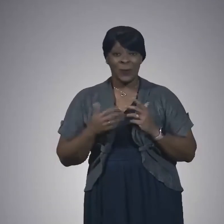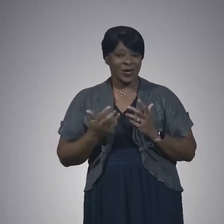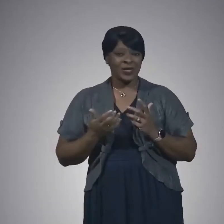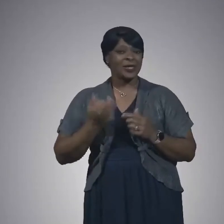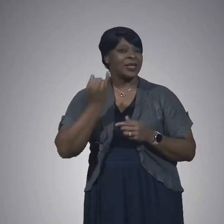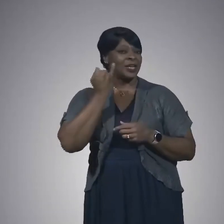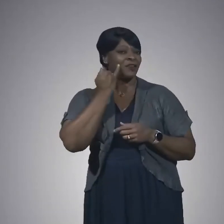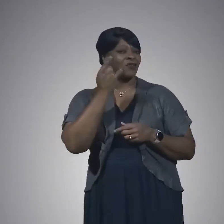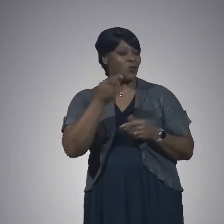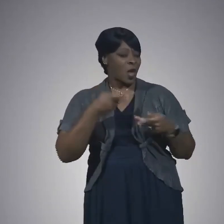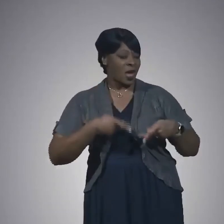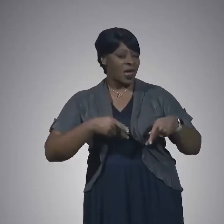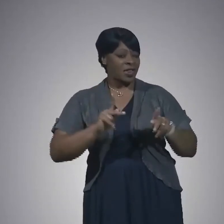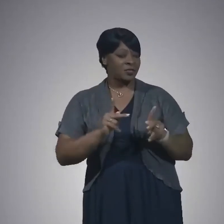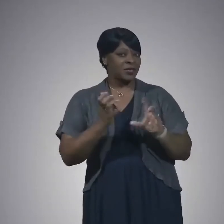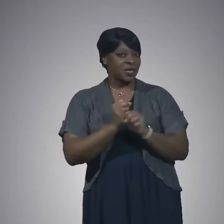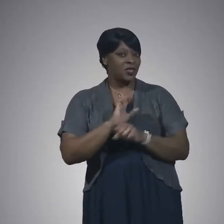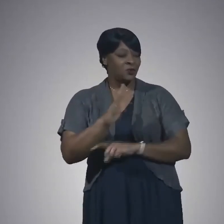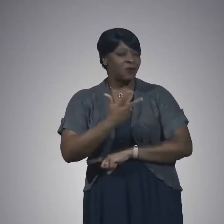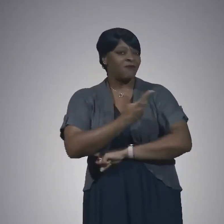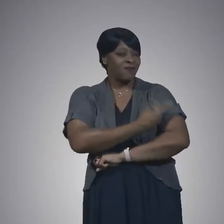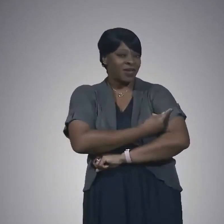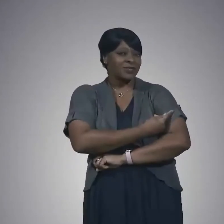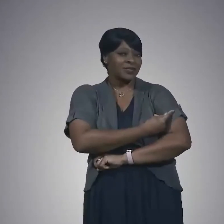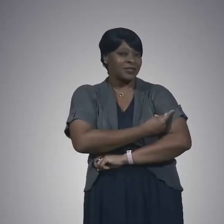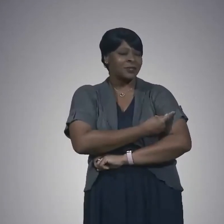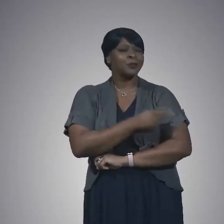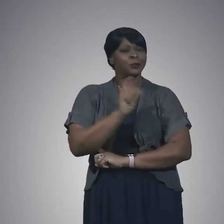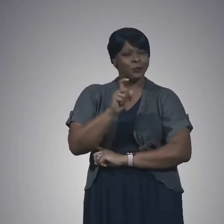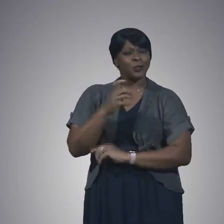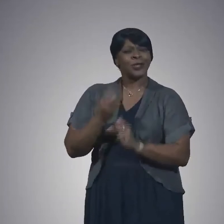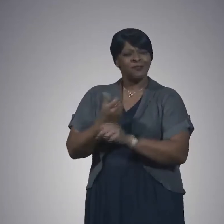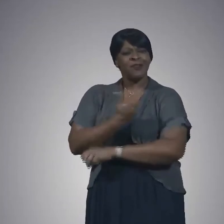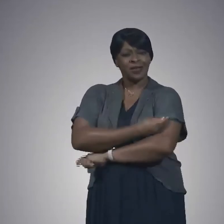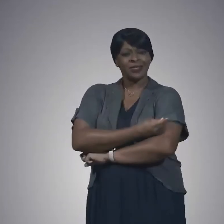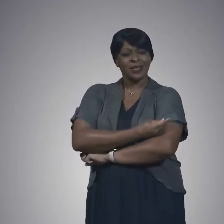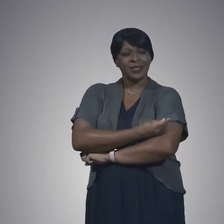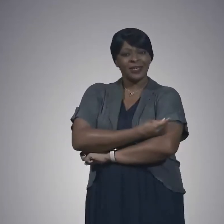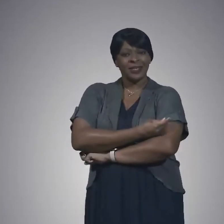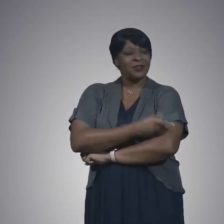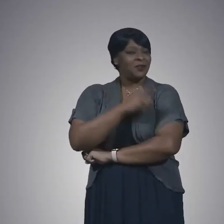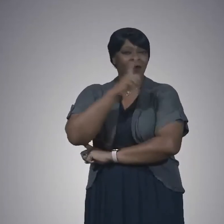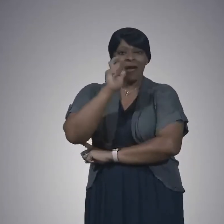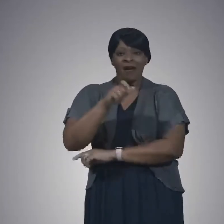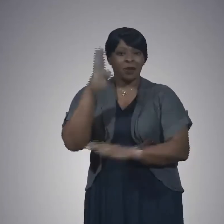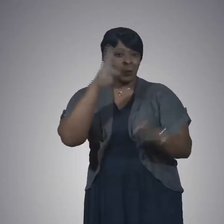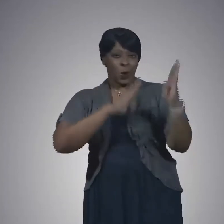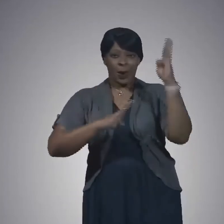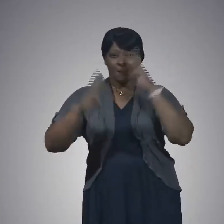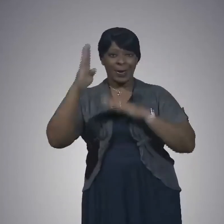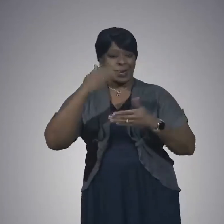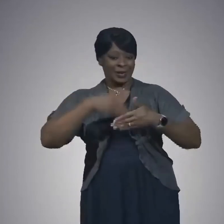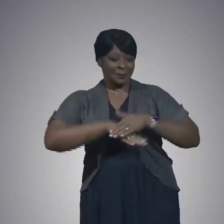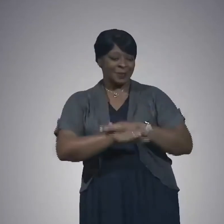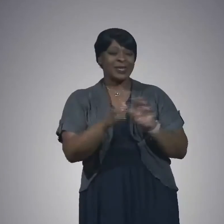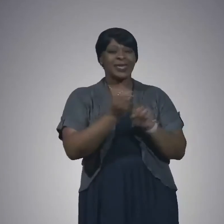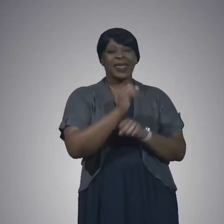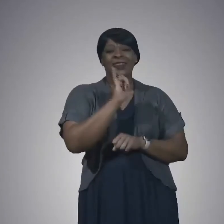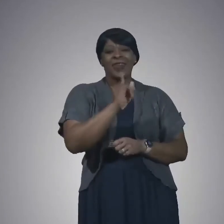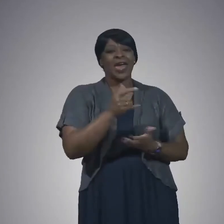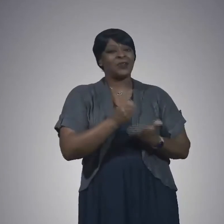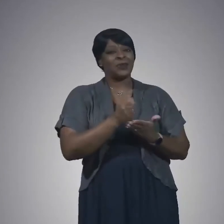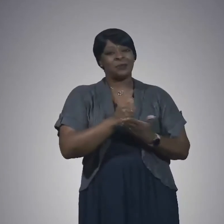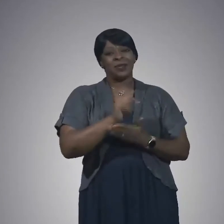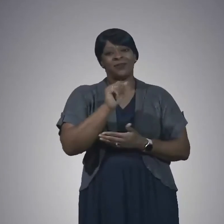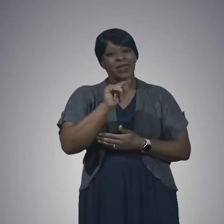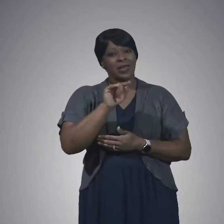if you are eligible to be vaccinated, you should be vaccinated. Then you don't have to worry about coming in to get monoclonal